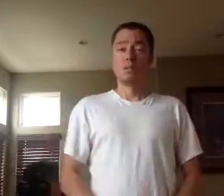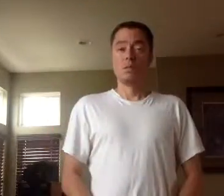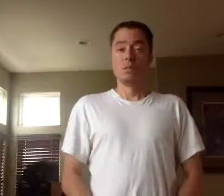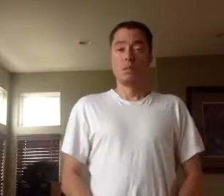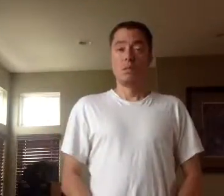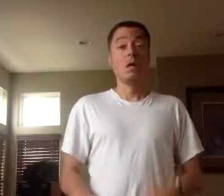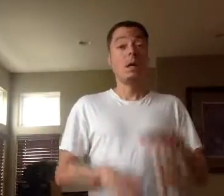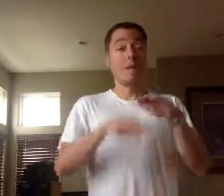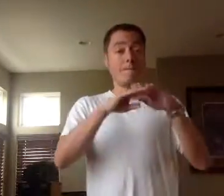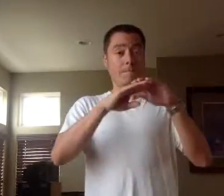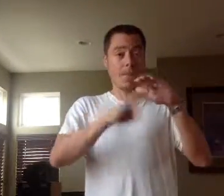below,